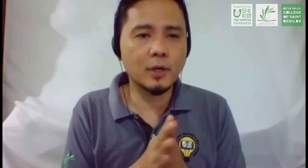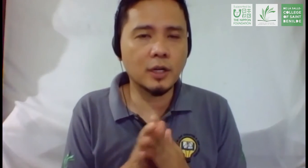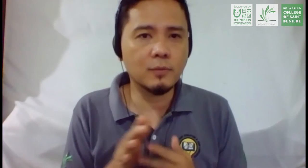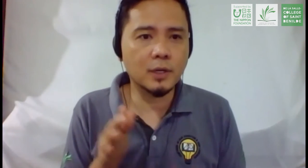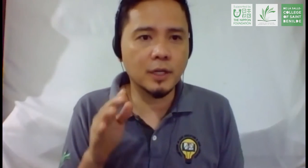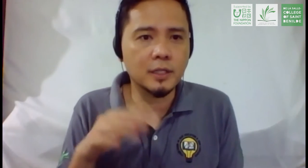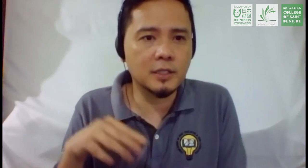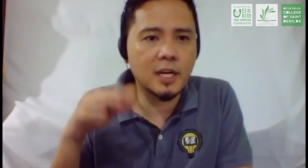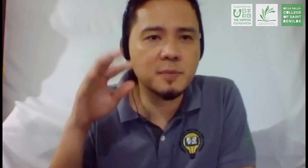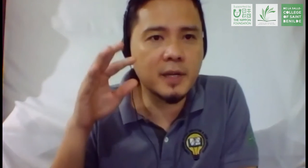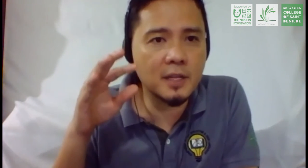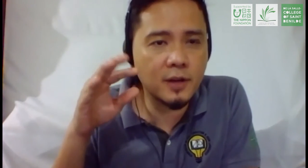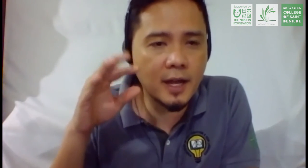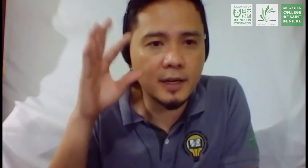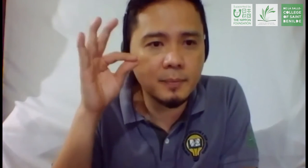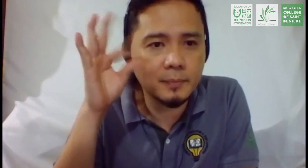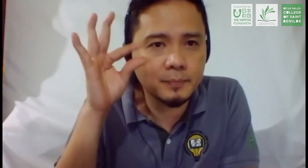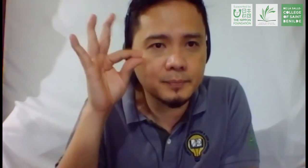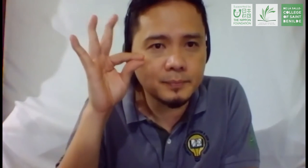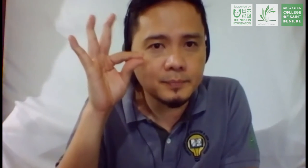No, we're good. We're good. Jasmine has her hand up. Mm-hmm.